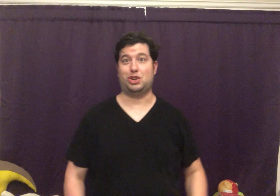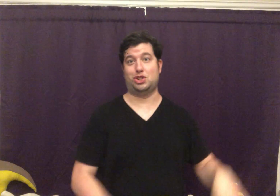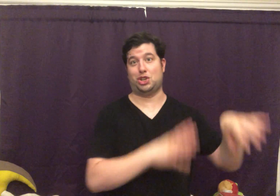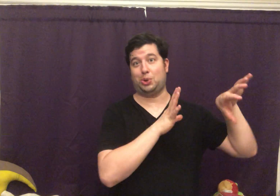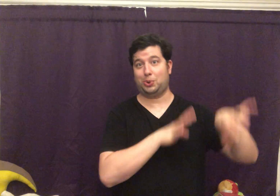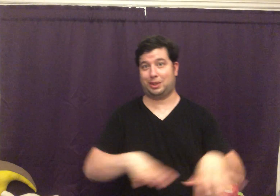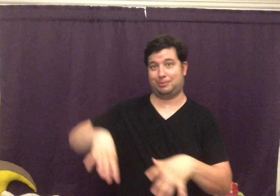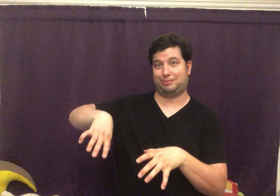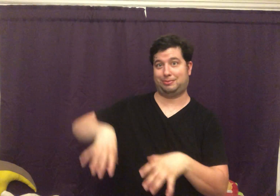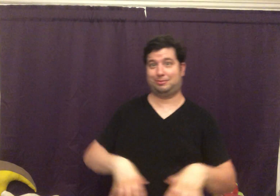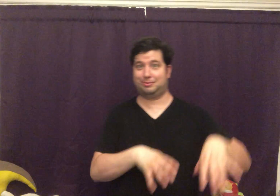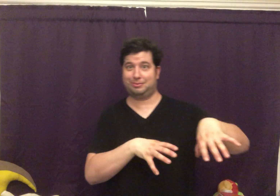Do.